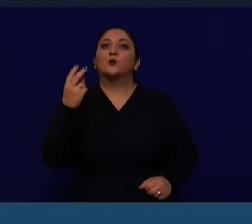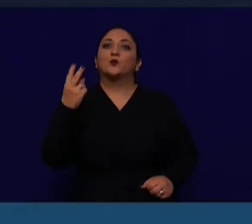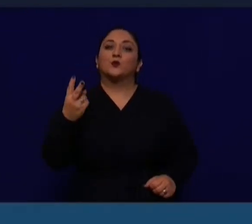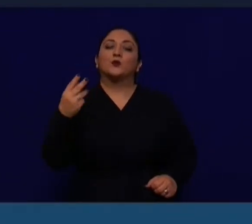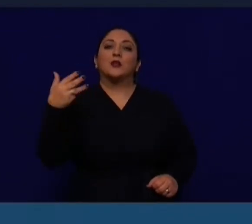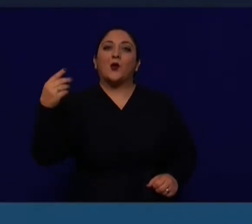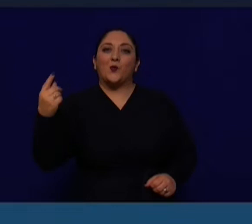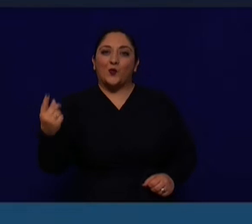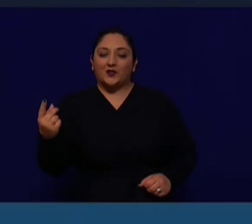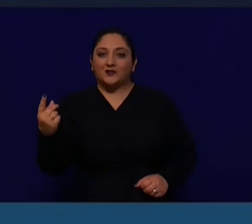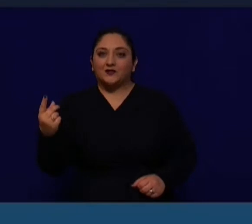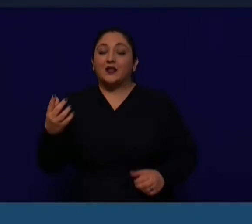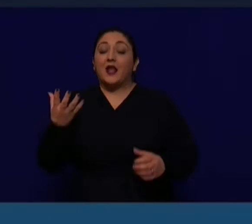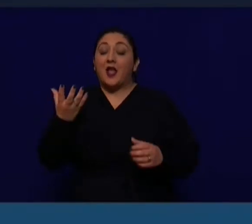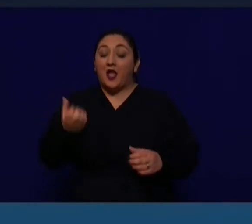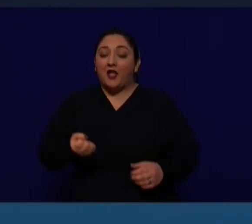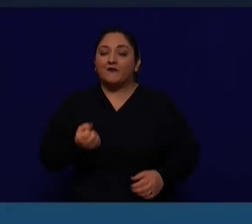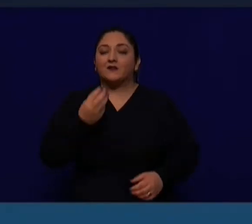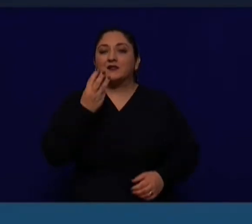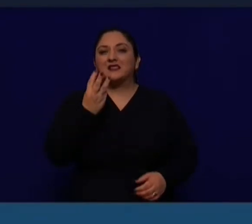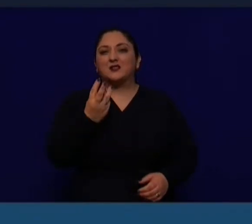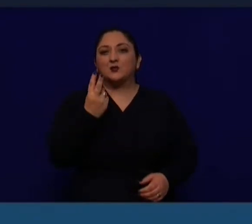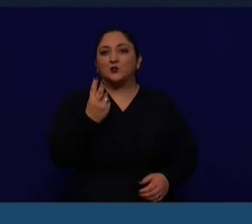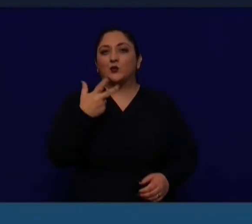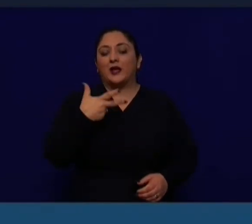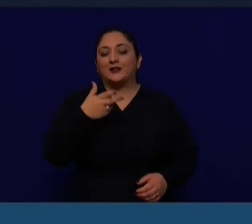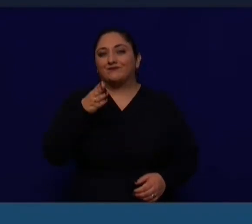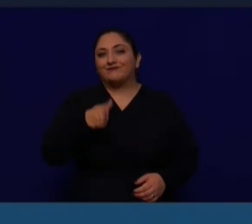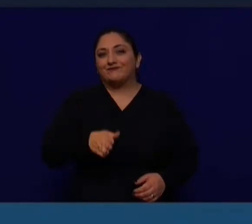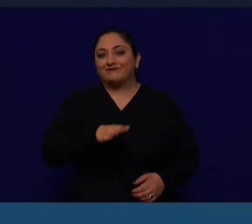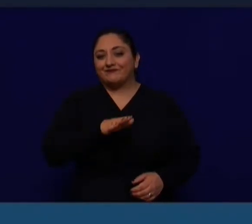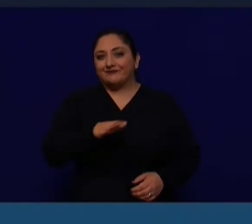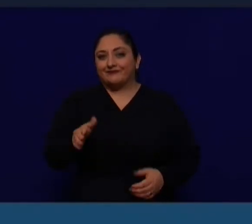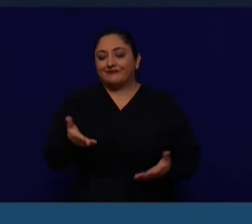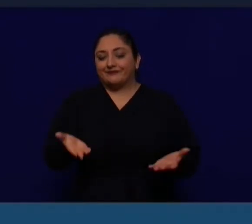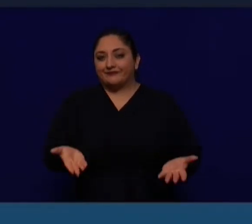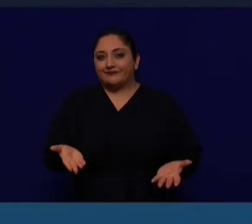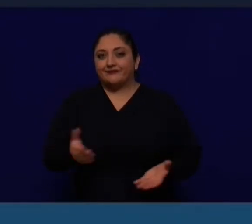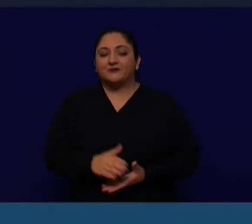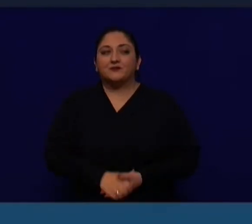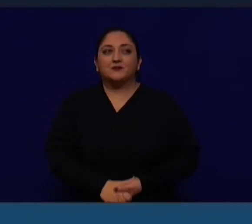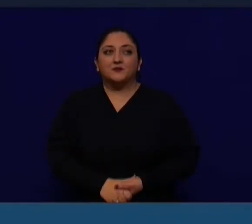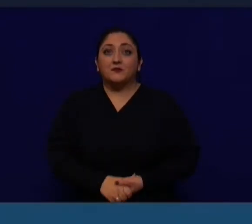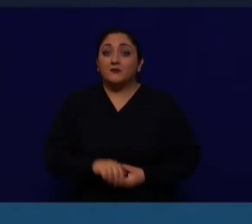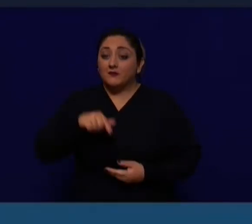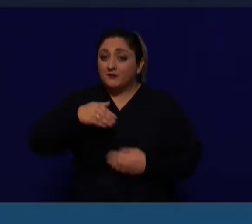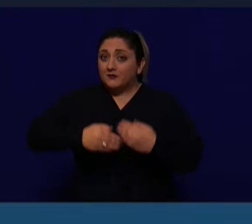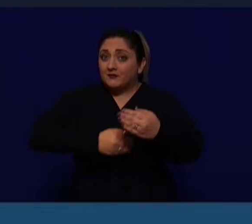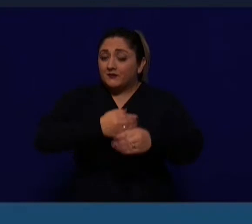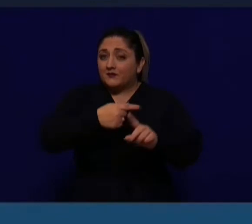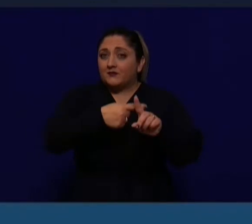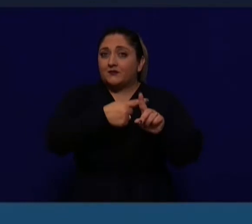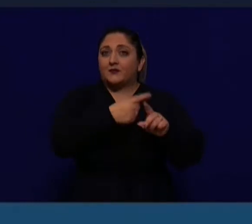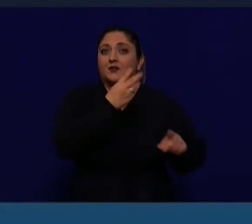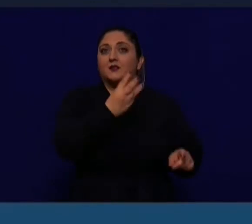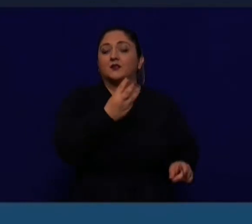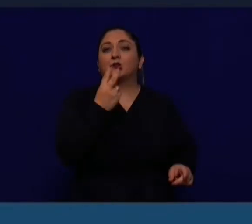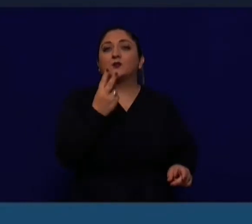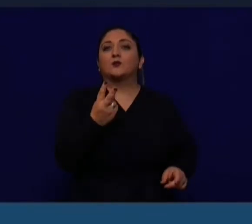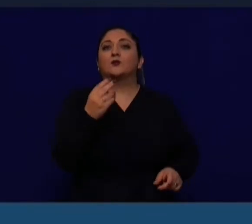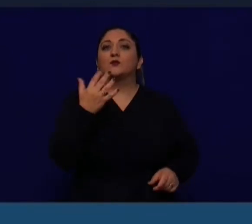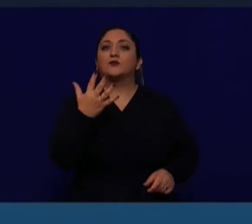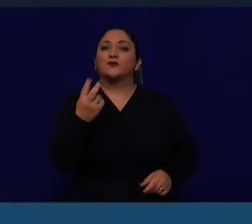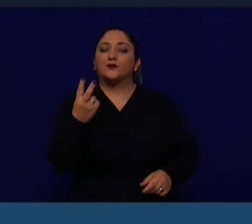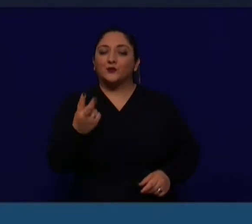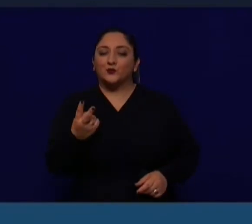20,291, and we had 328 deaths till now. The active number of cases is